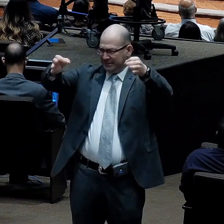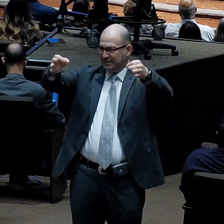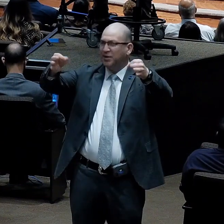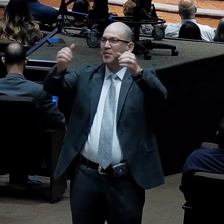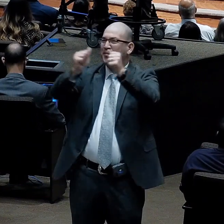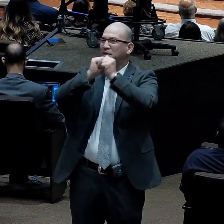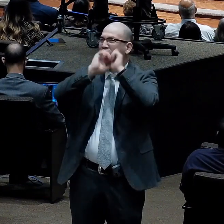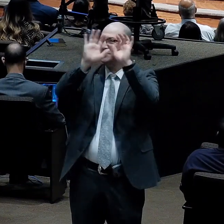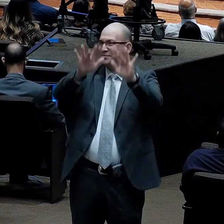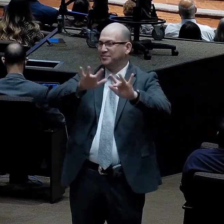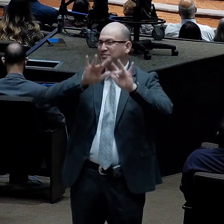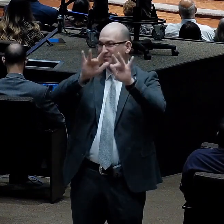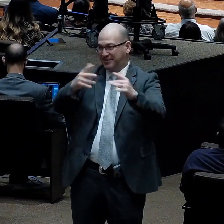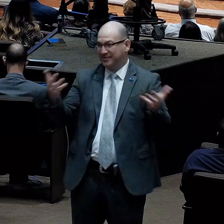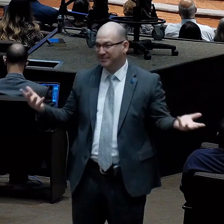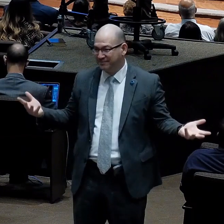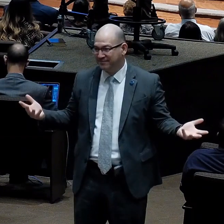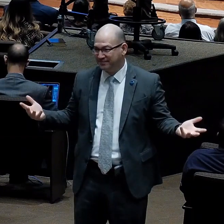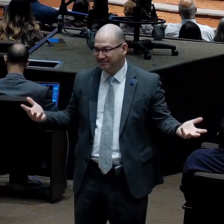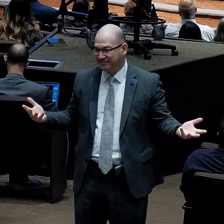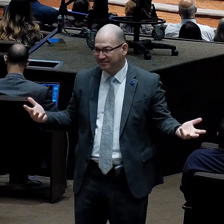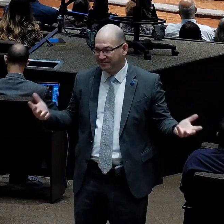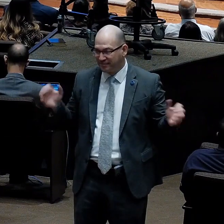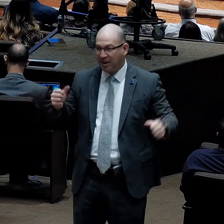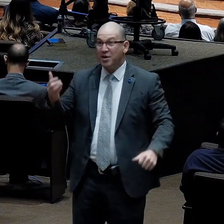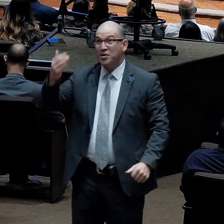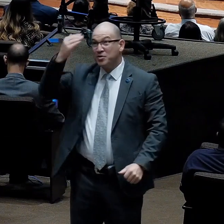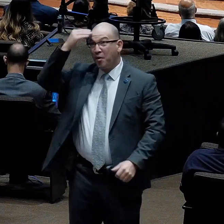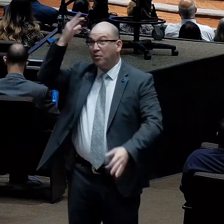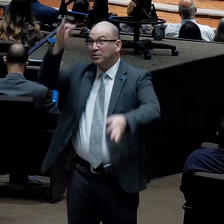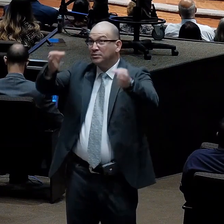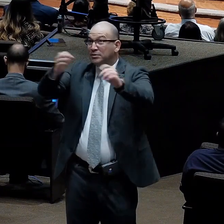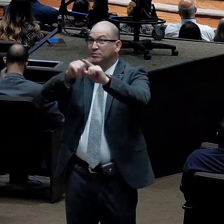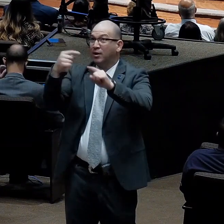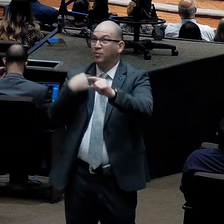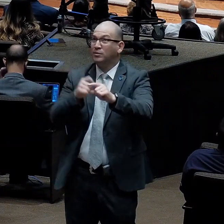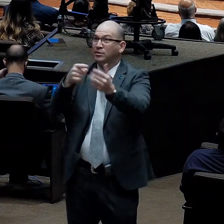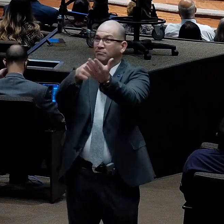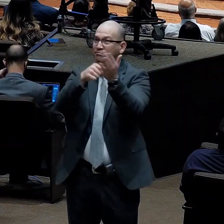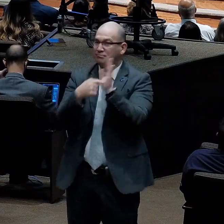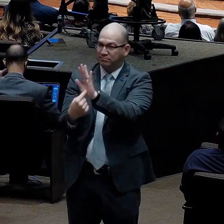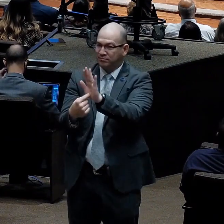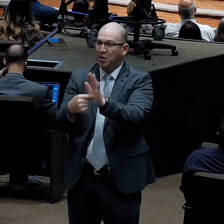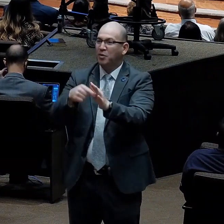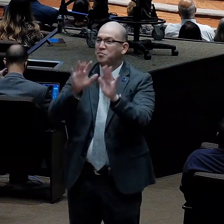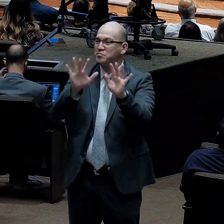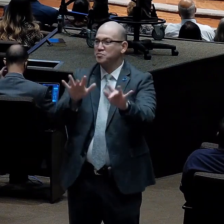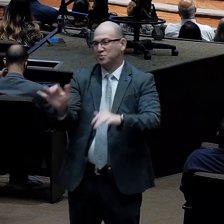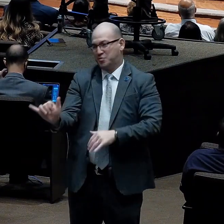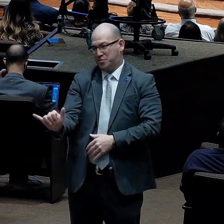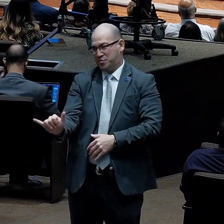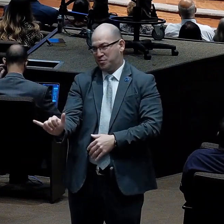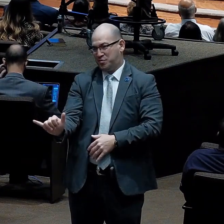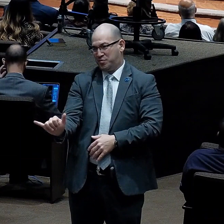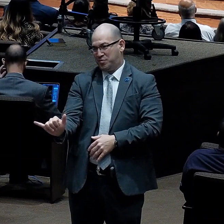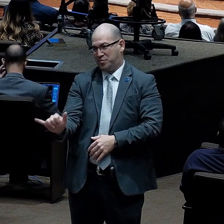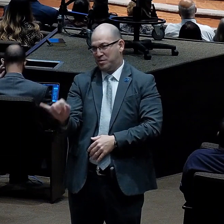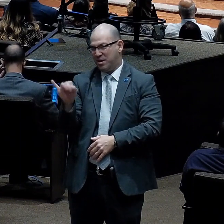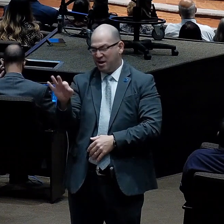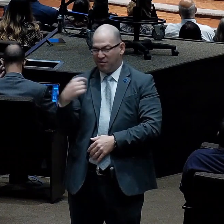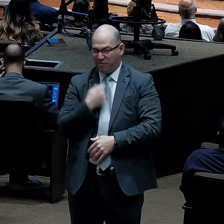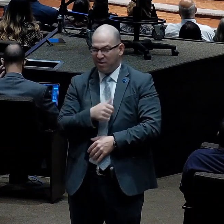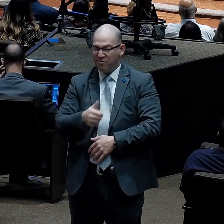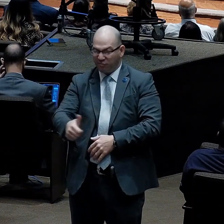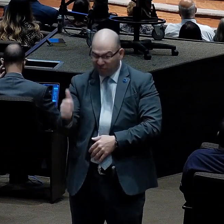You can know what justice is, but if you're not showing mercy to people in their time of need, you're no better than the Pharisees of the New Testament.